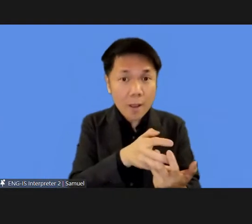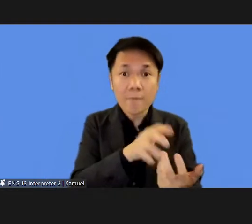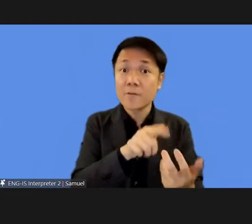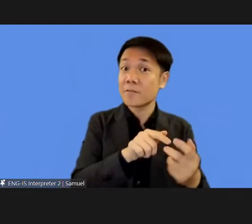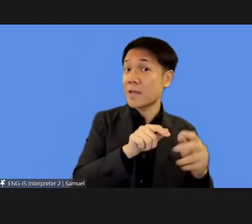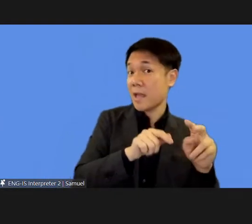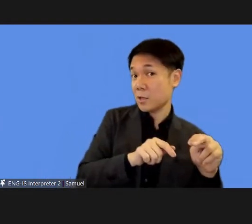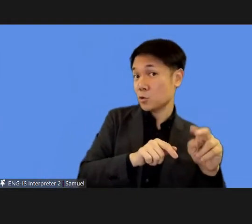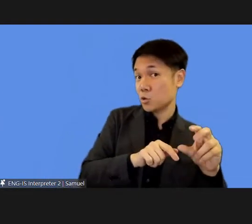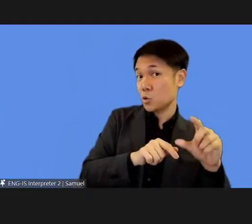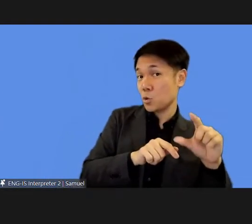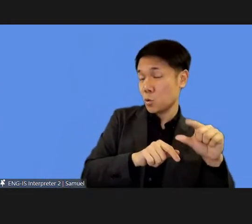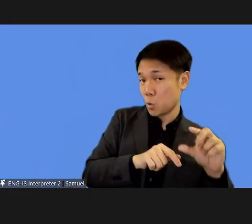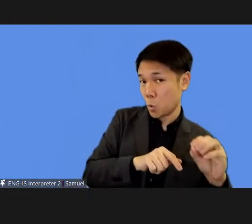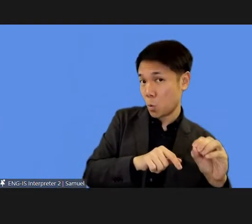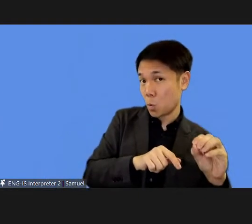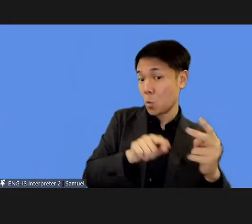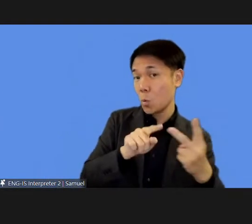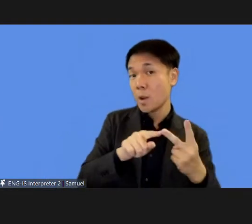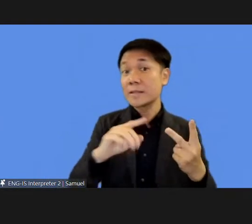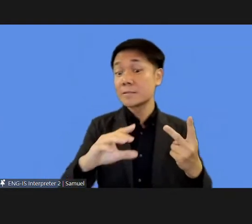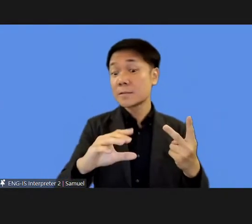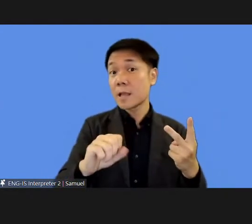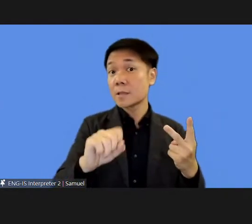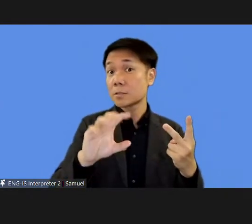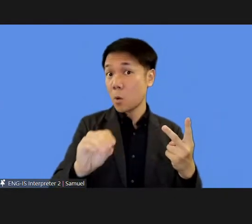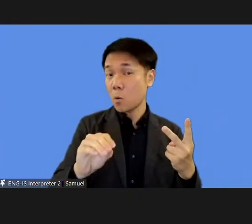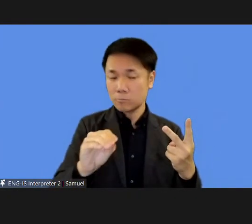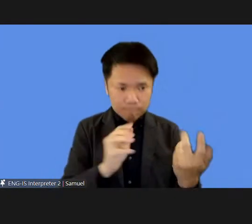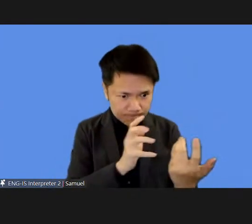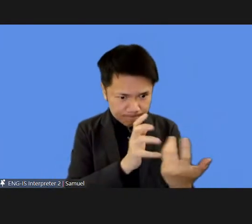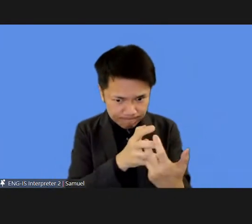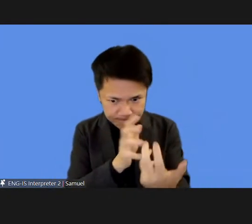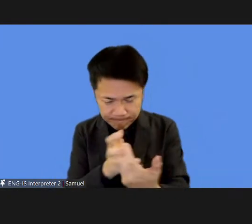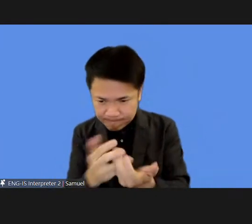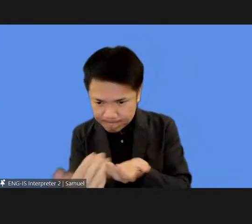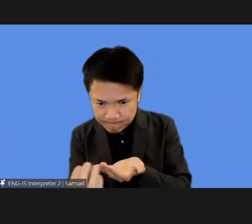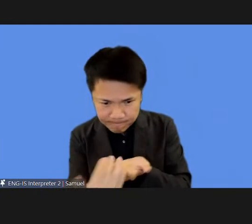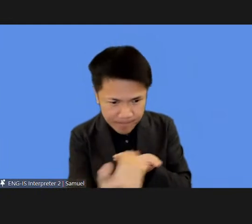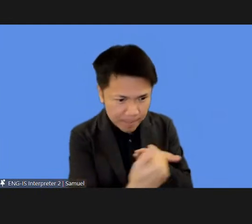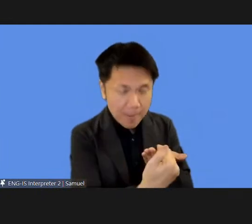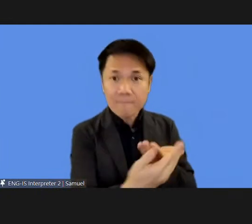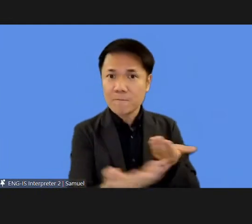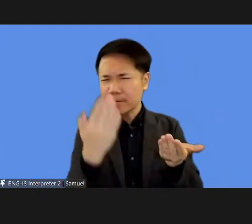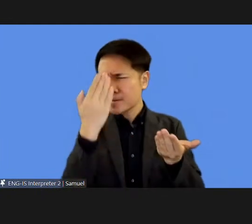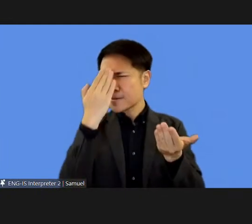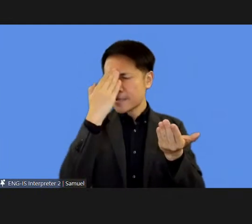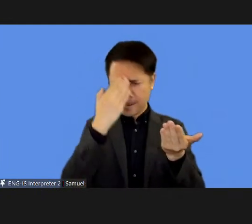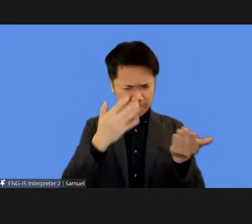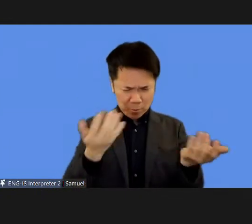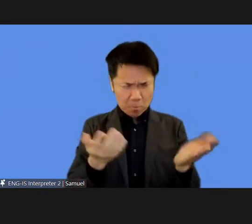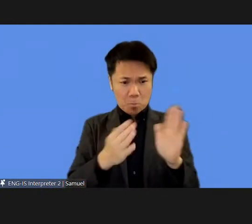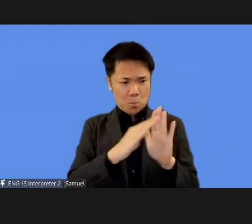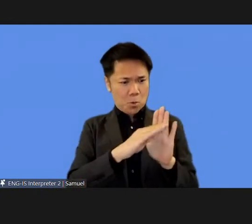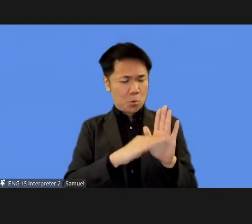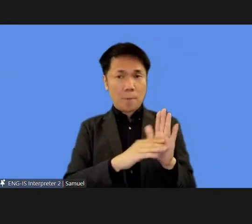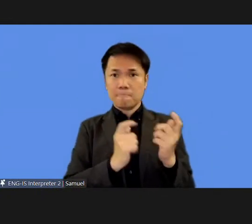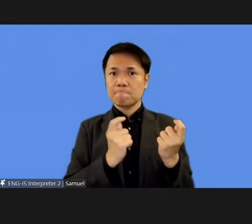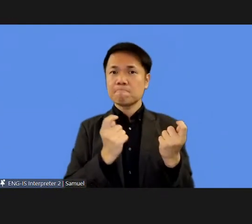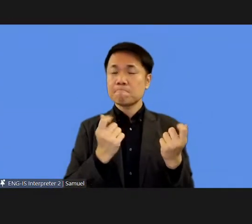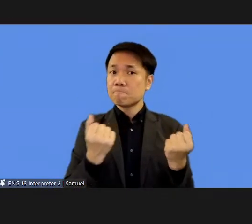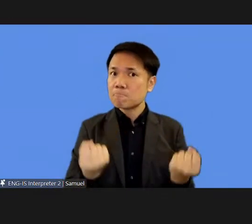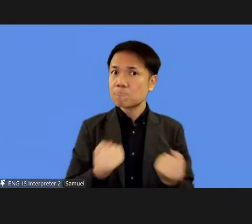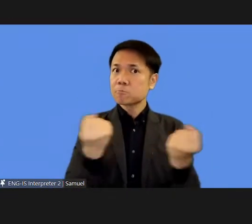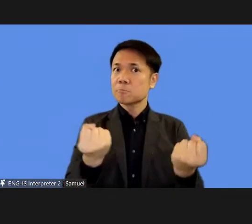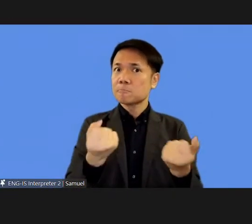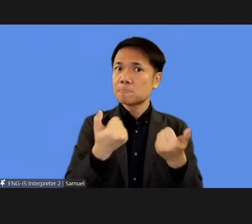organizations that are actively involved in development programming. So what this committee does is to ensure that the policies and the